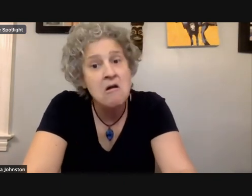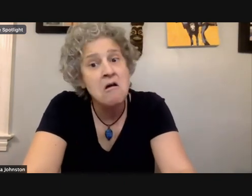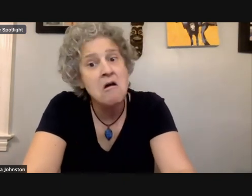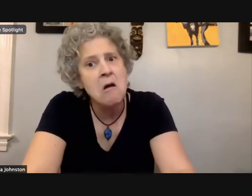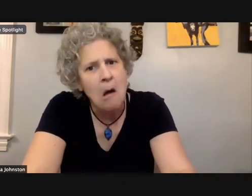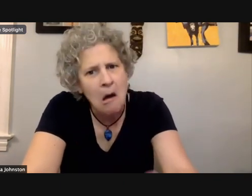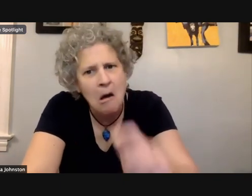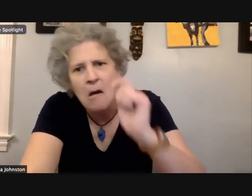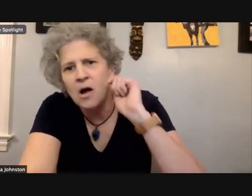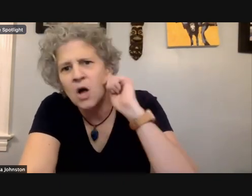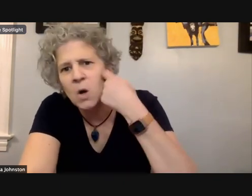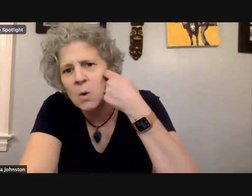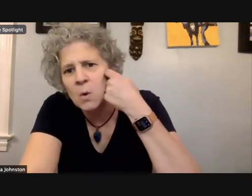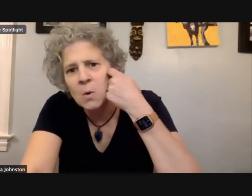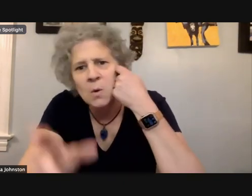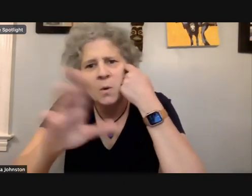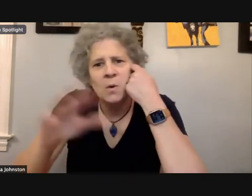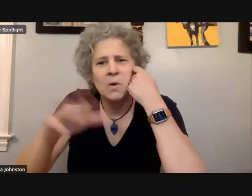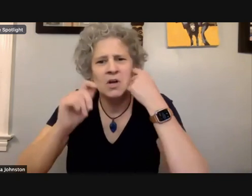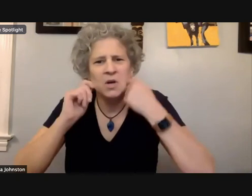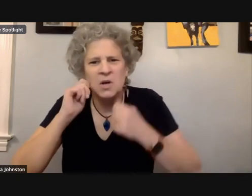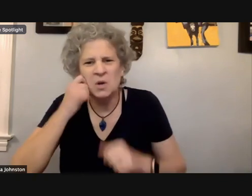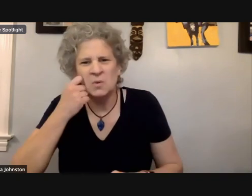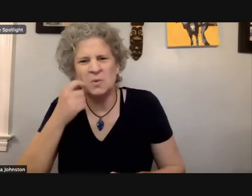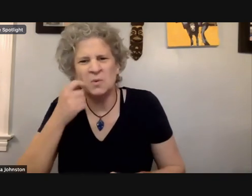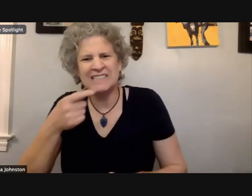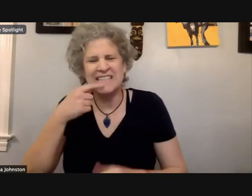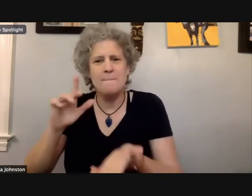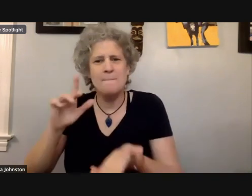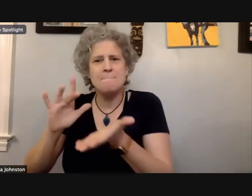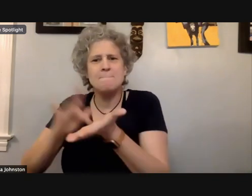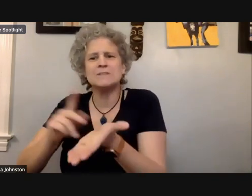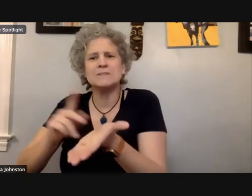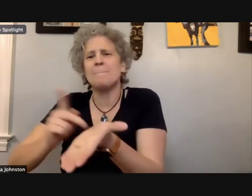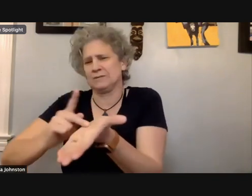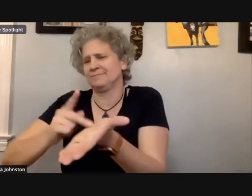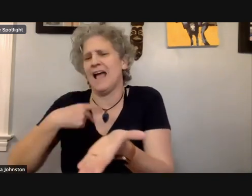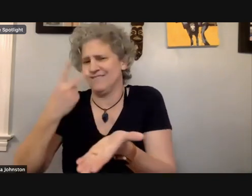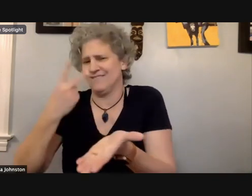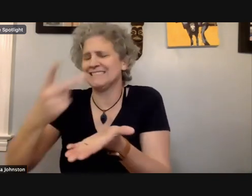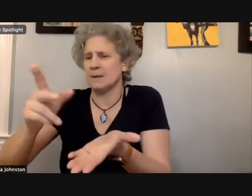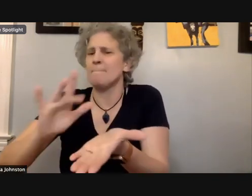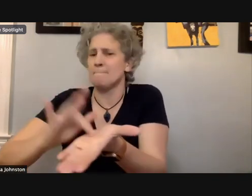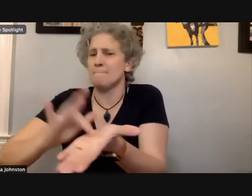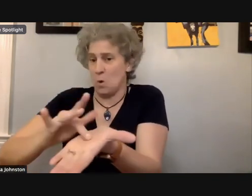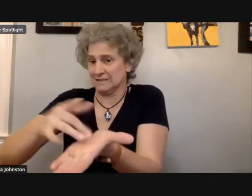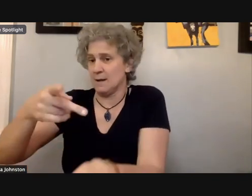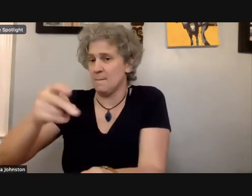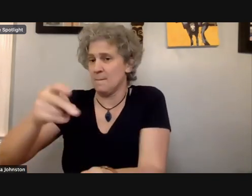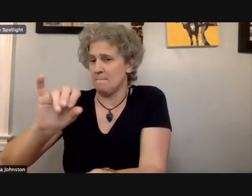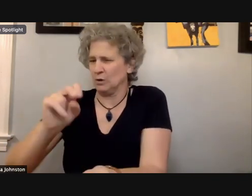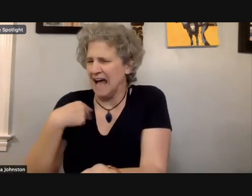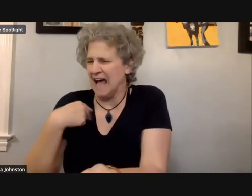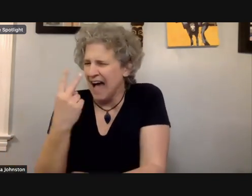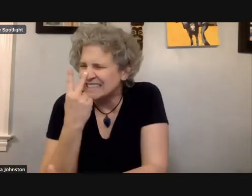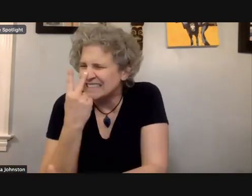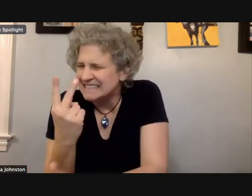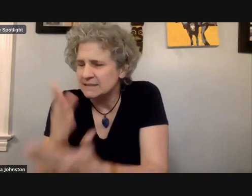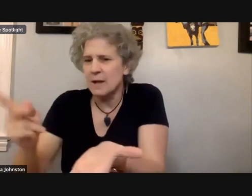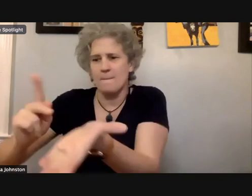Okay, just checking in on the chat box. Oh, okay, cool. Oh, okay. So, I mean, some people are